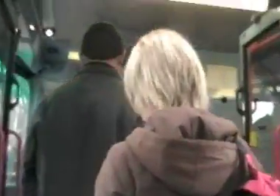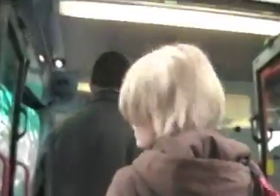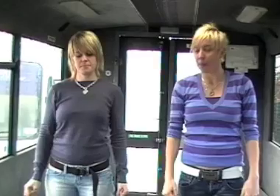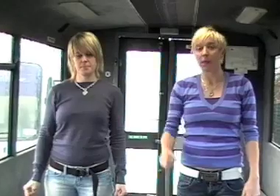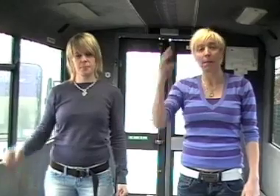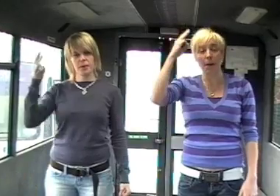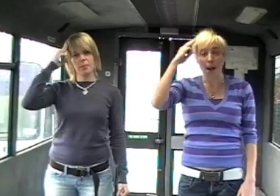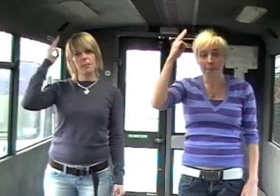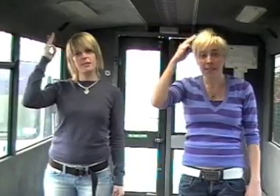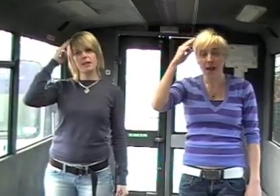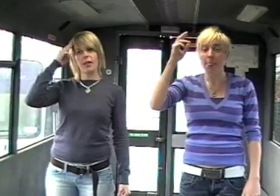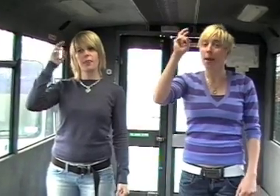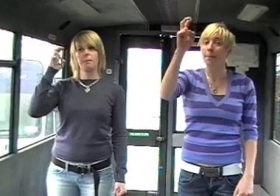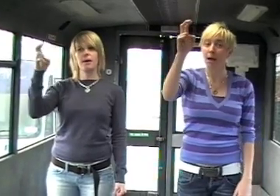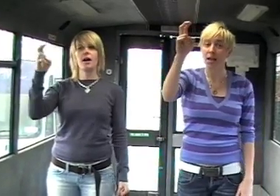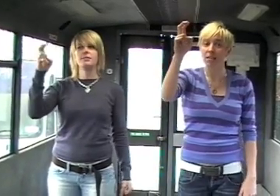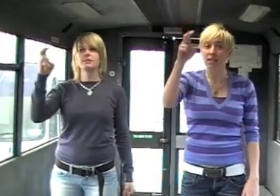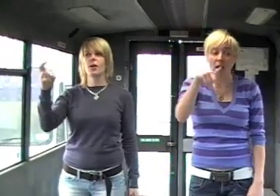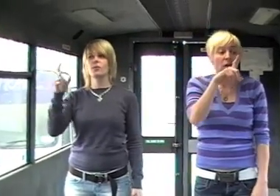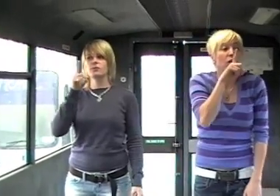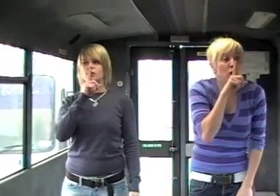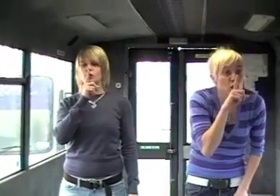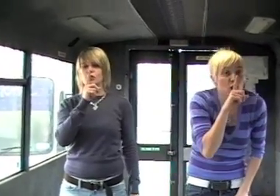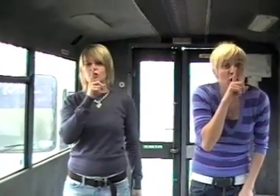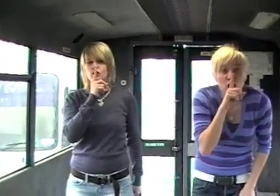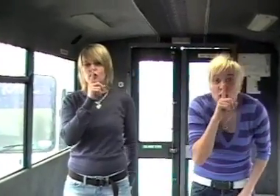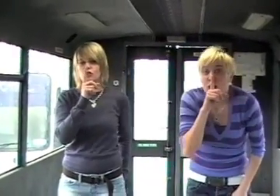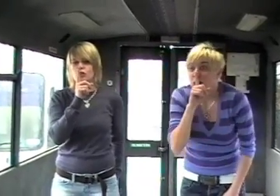town. So the mommies on the bus go shh, shh, shh, shh,